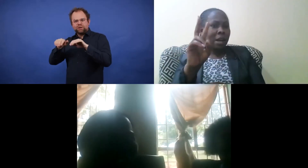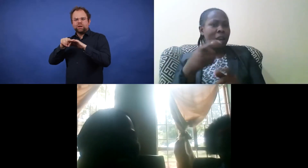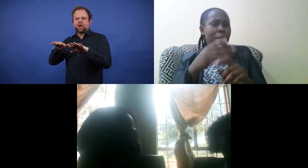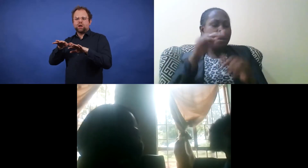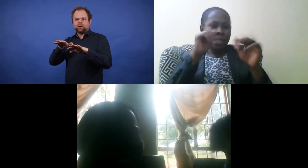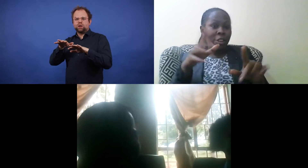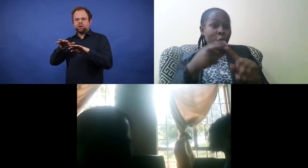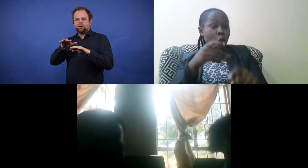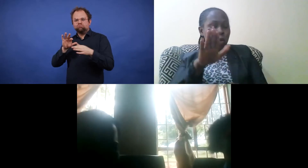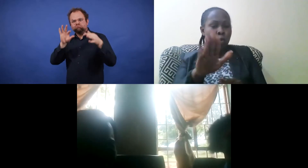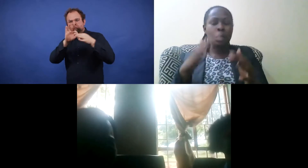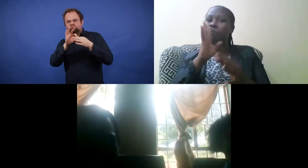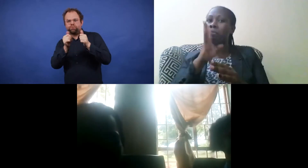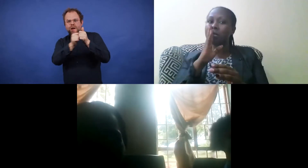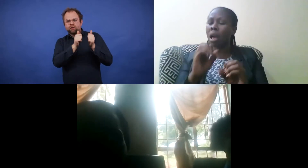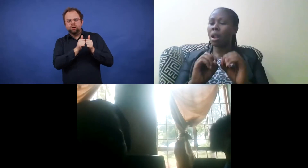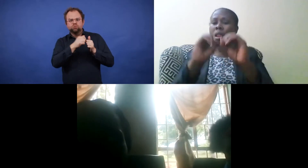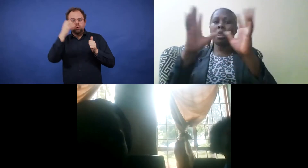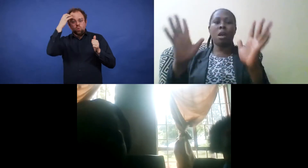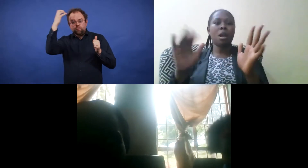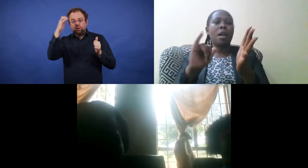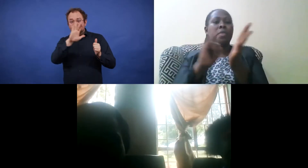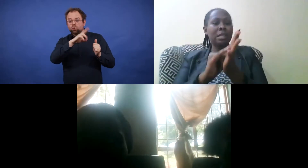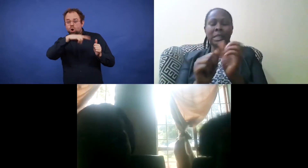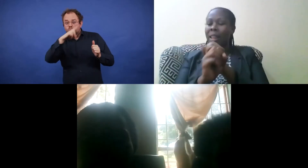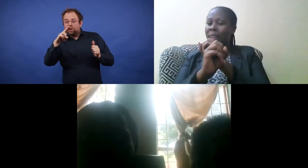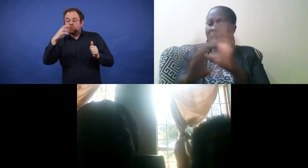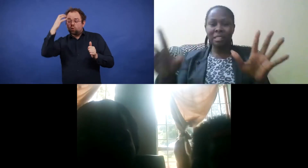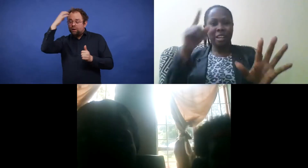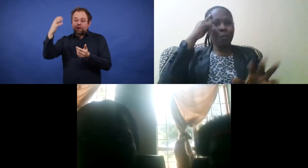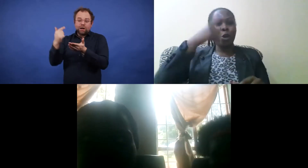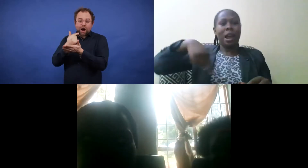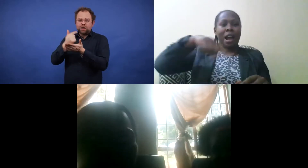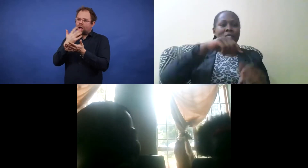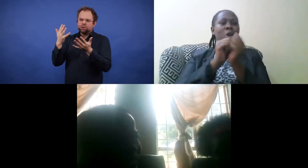much. Blessing for your very elaborate